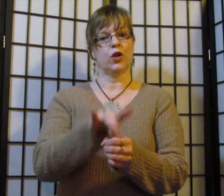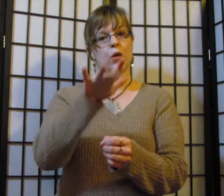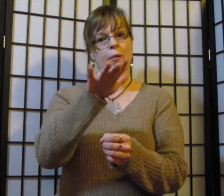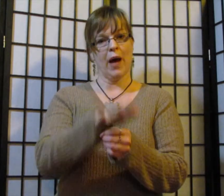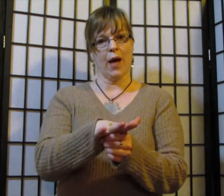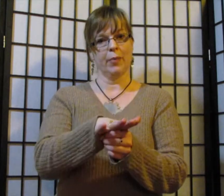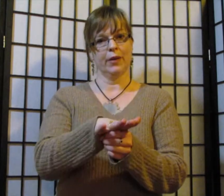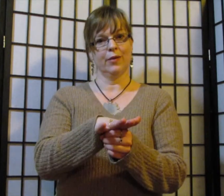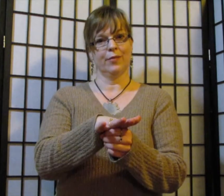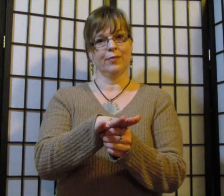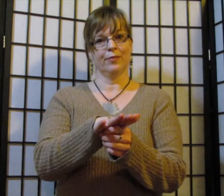Soda pop.